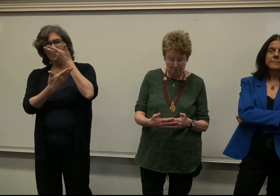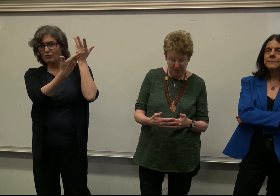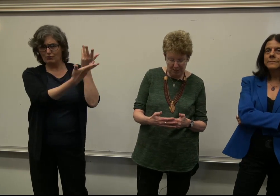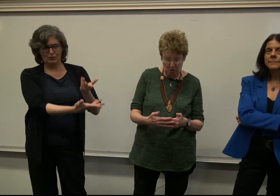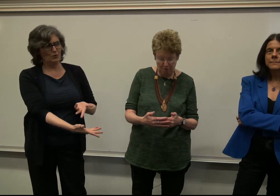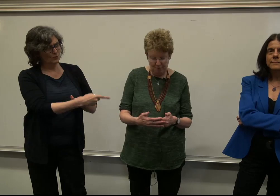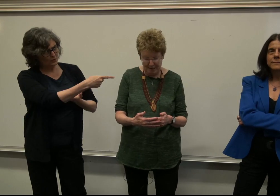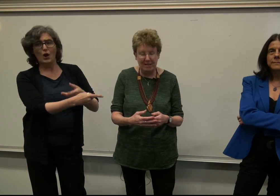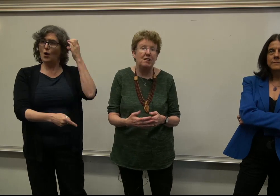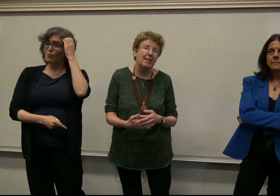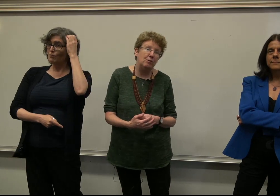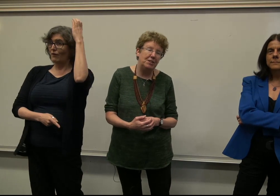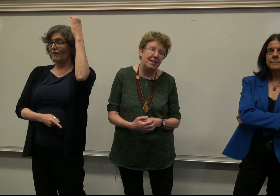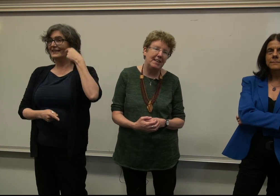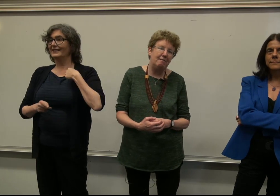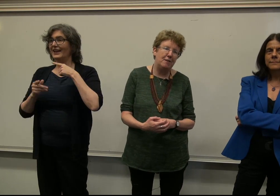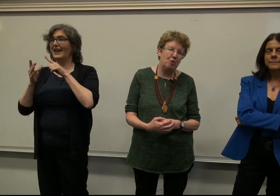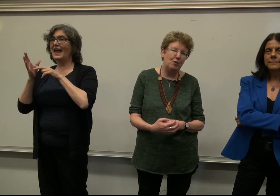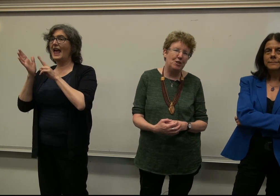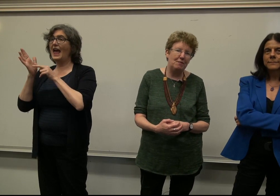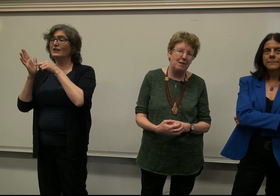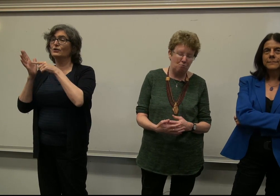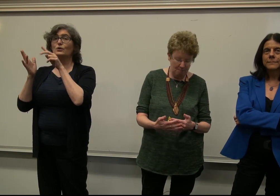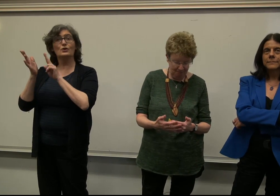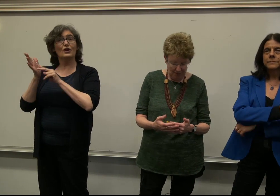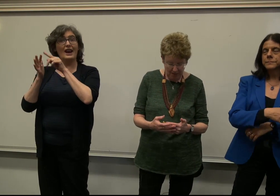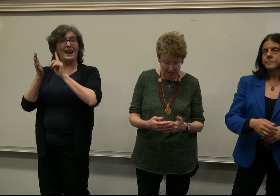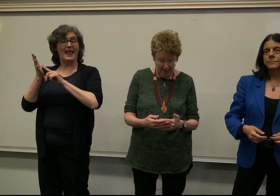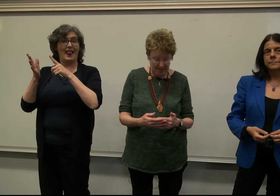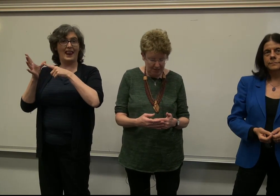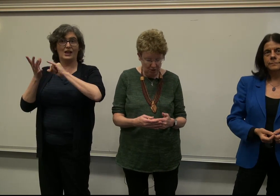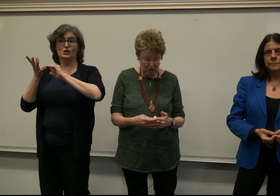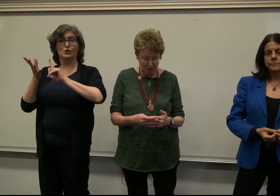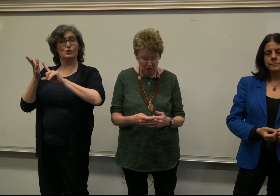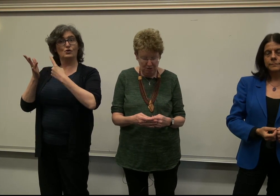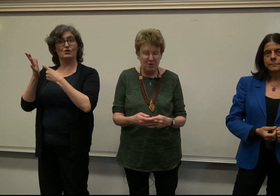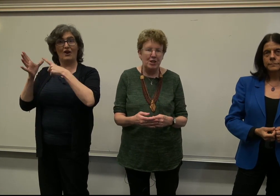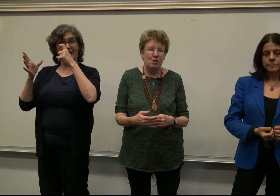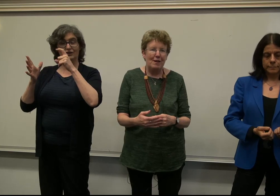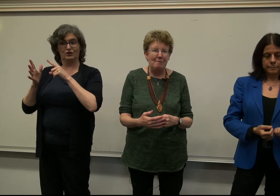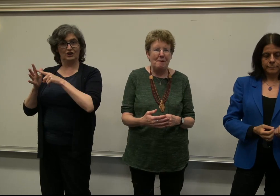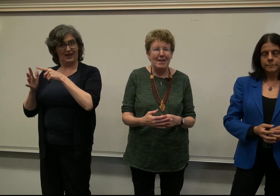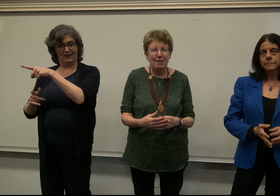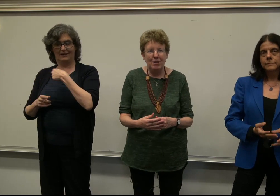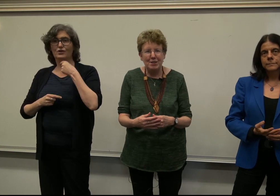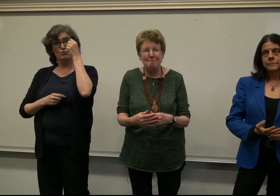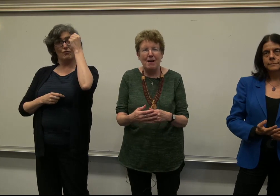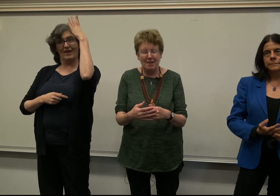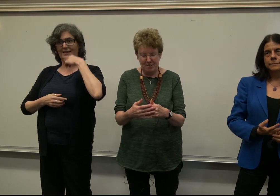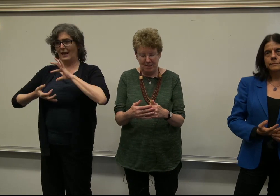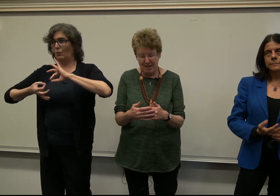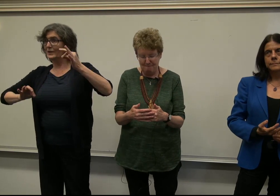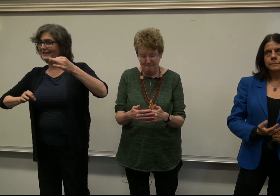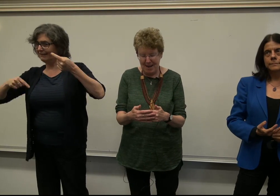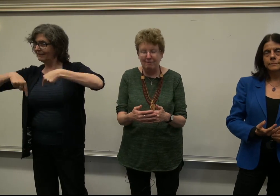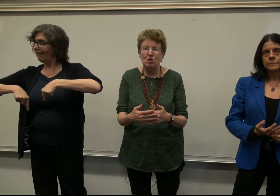Sorace. She is Professor of Developmental Linguistics here at the University of Edinburgh. and she's done a lot of research around bilingualism